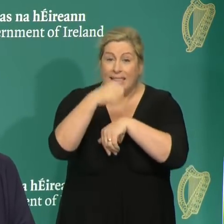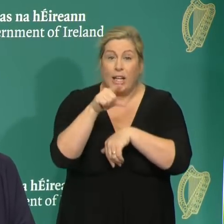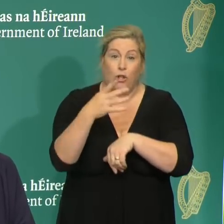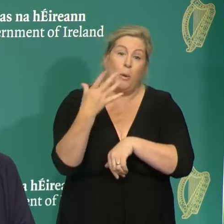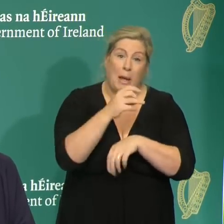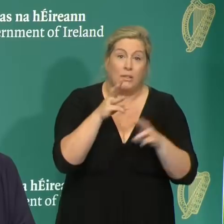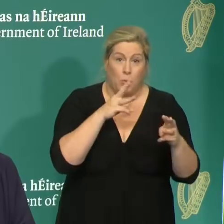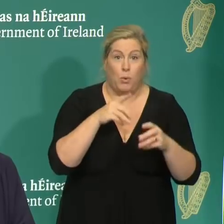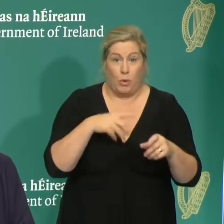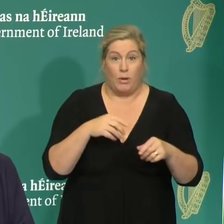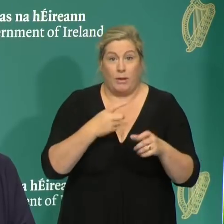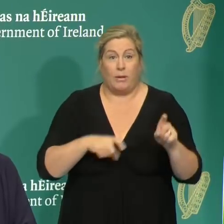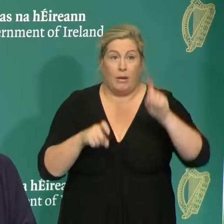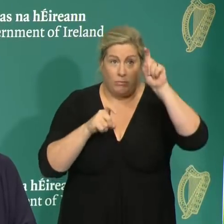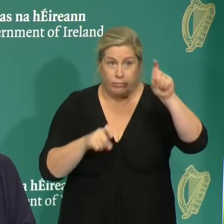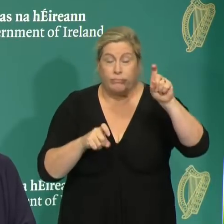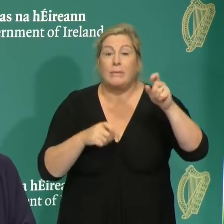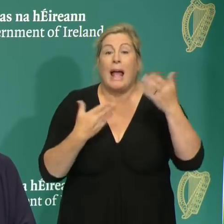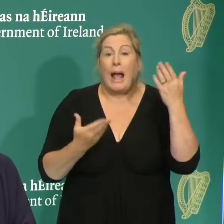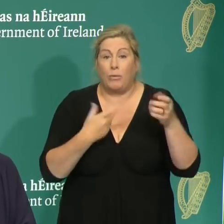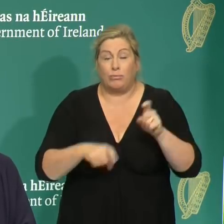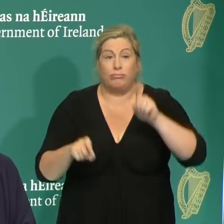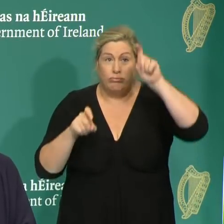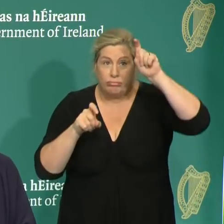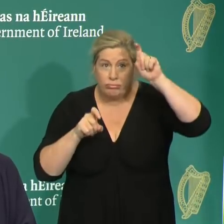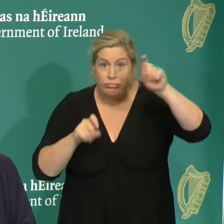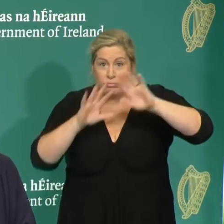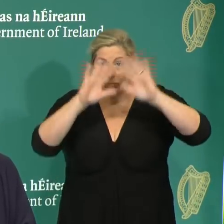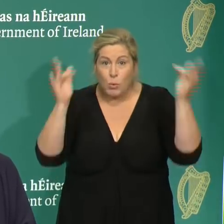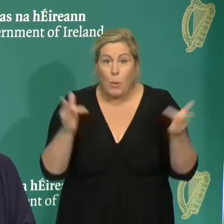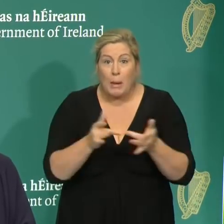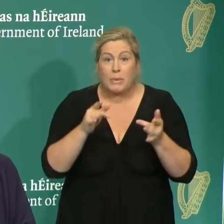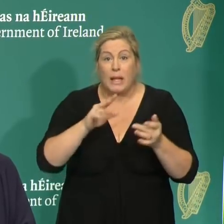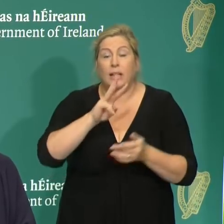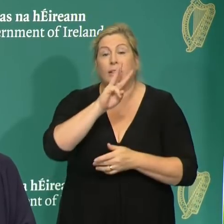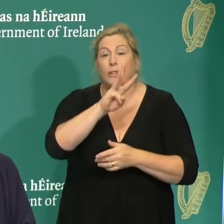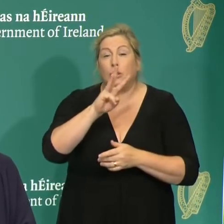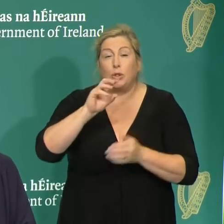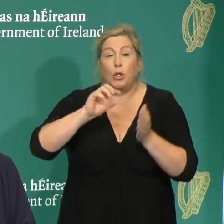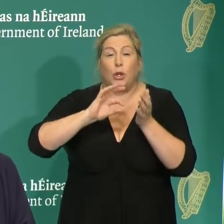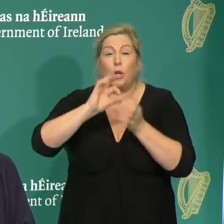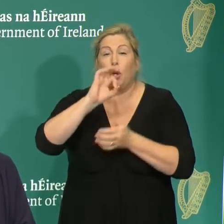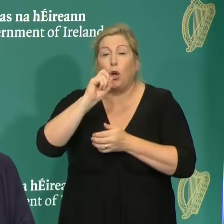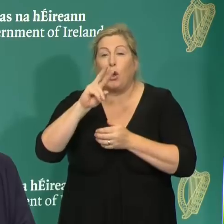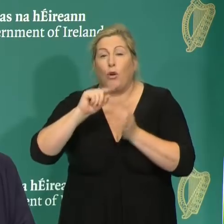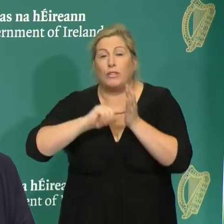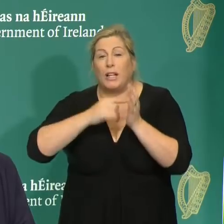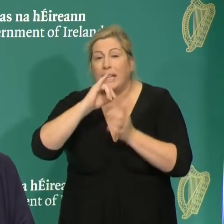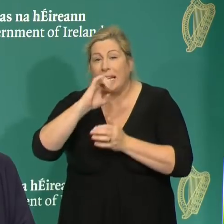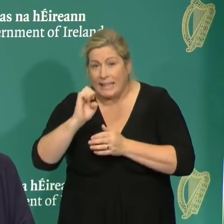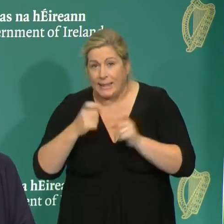to employment. And to close your claim, you should log on to gov.ie.